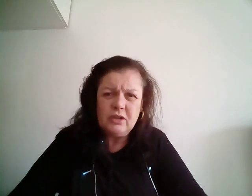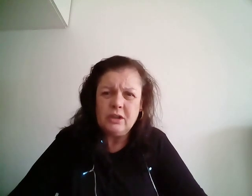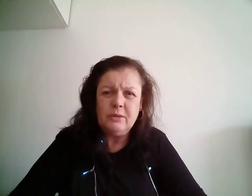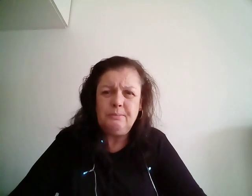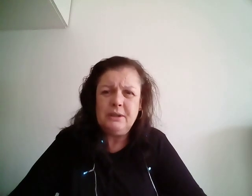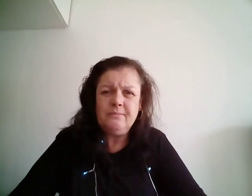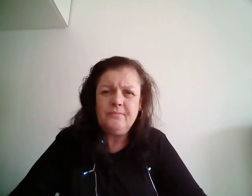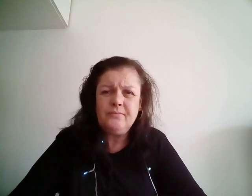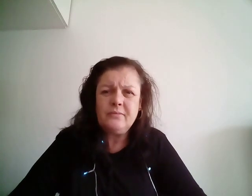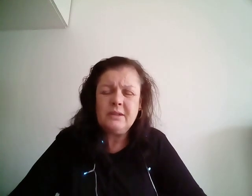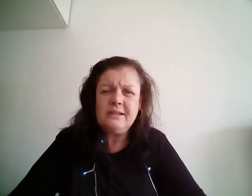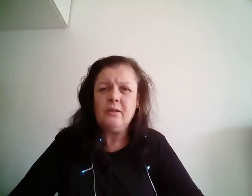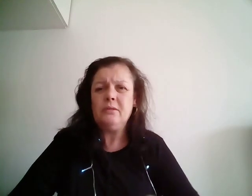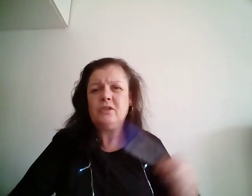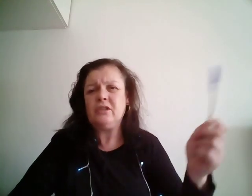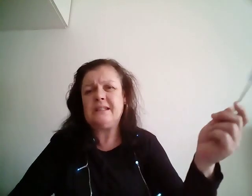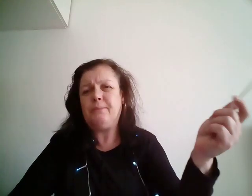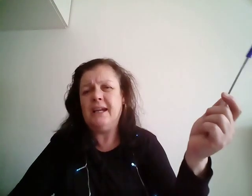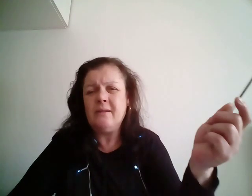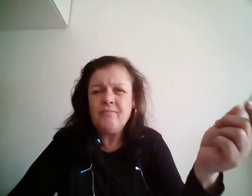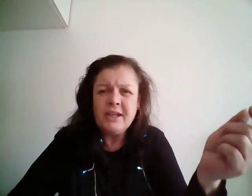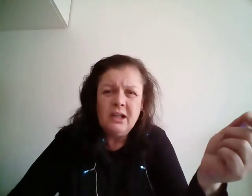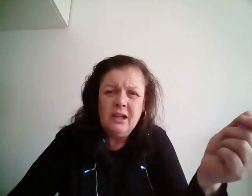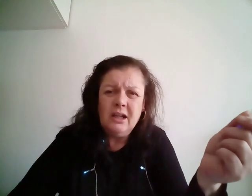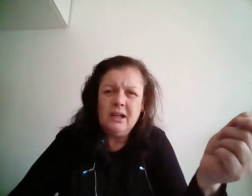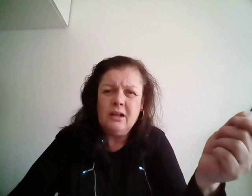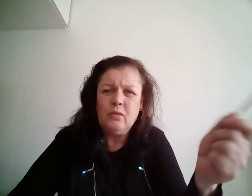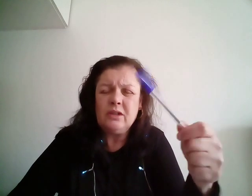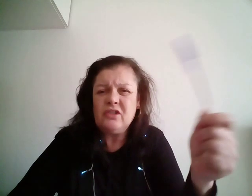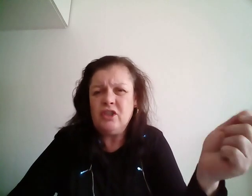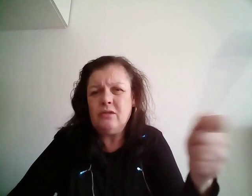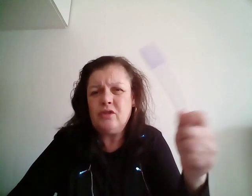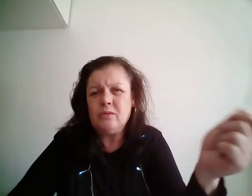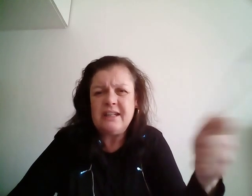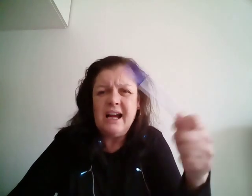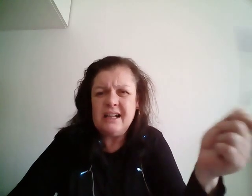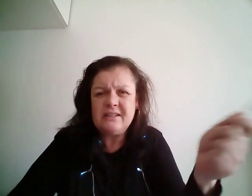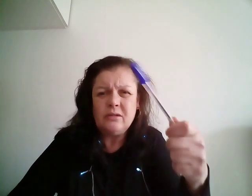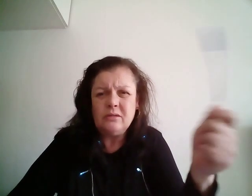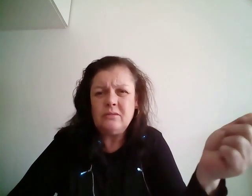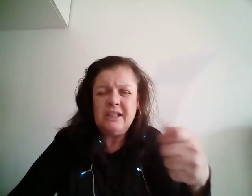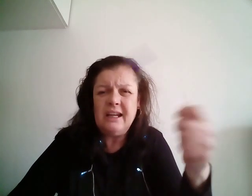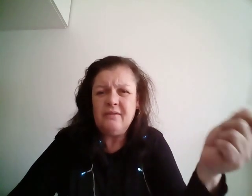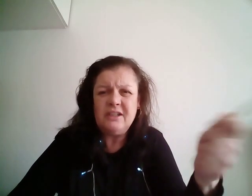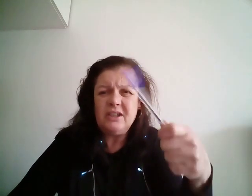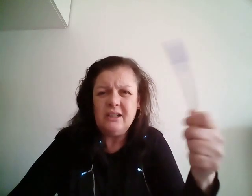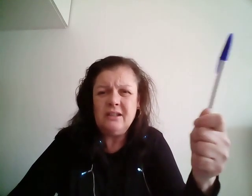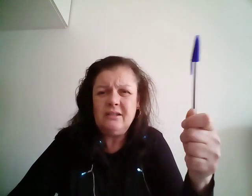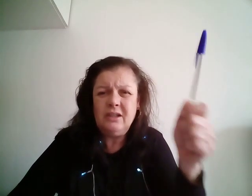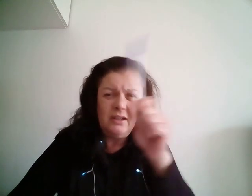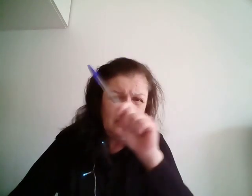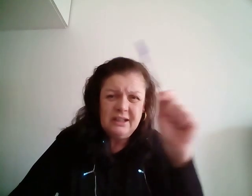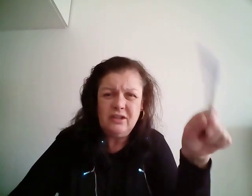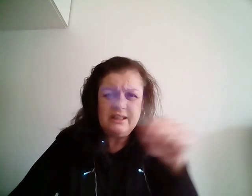come up, so it would just be one's usual title to their video, you know, then you'd see